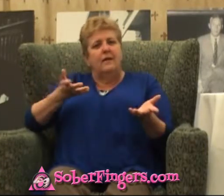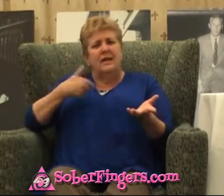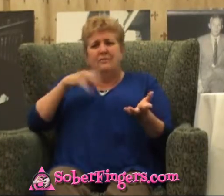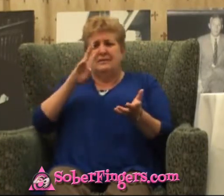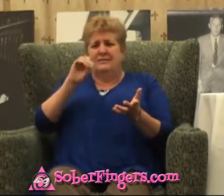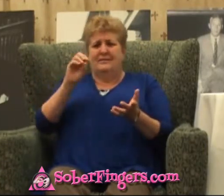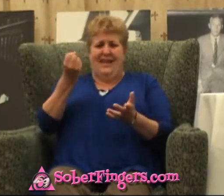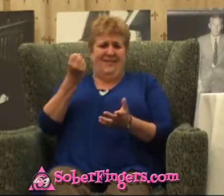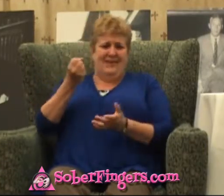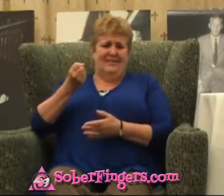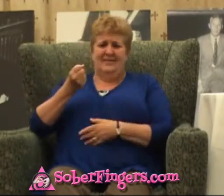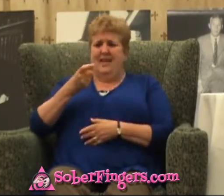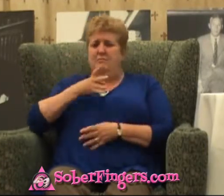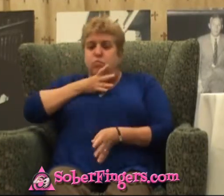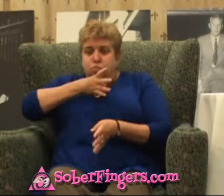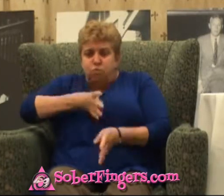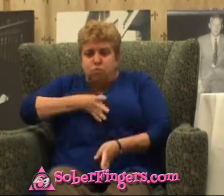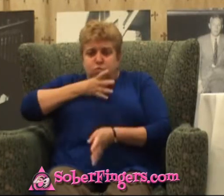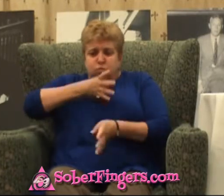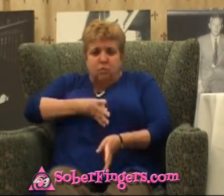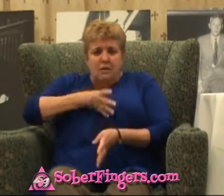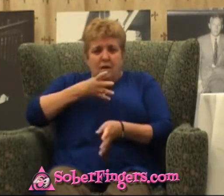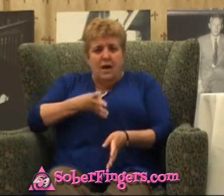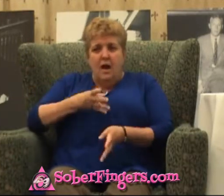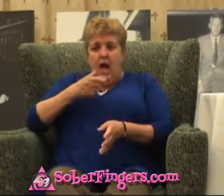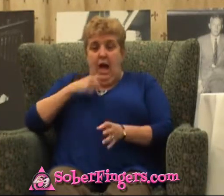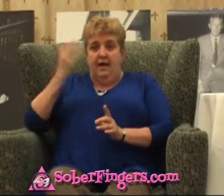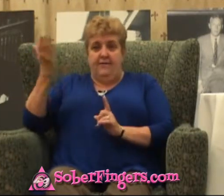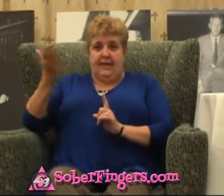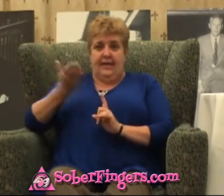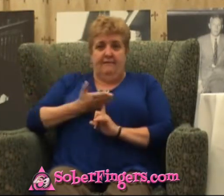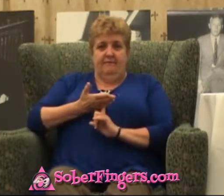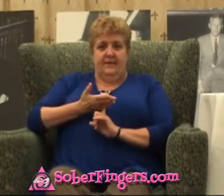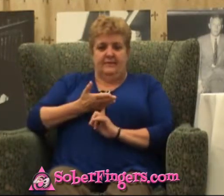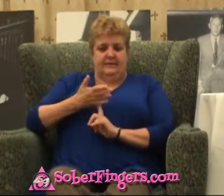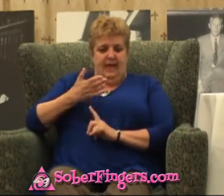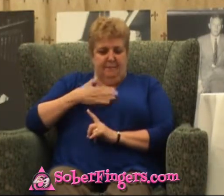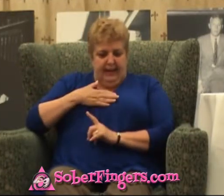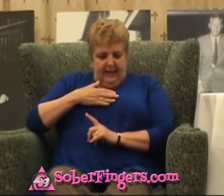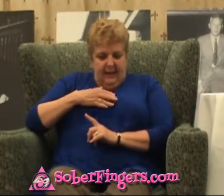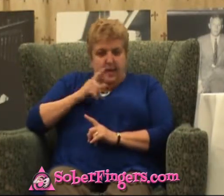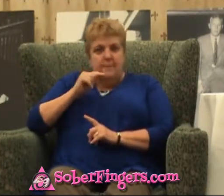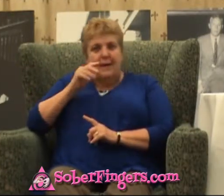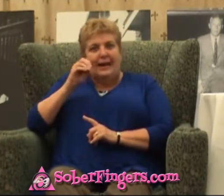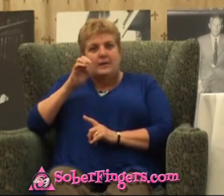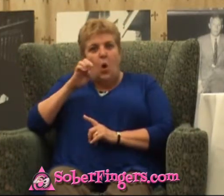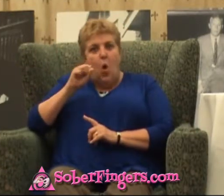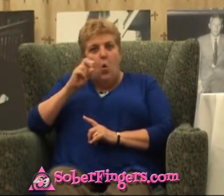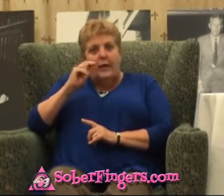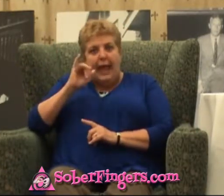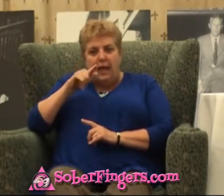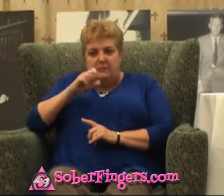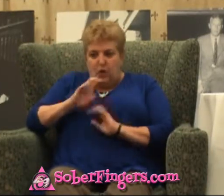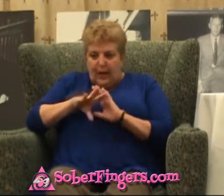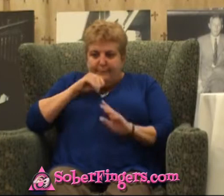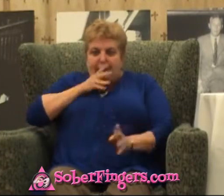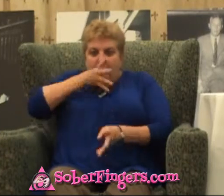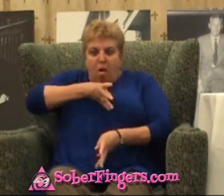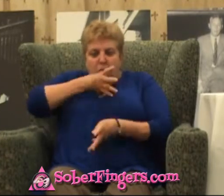so hard, I'm convinced my toenails are coming out my eyeballs as I'm hanging onto that pink shag carpeting